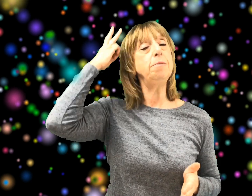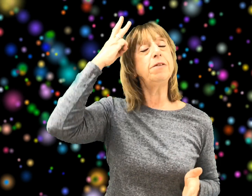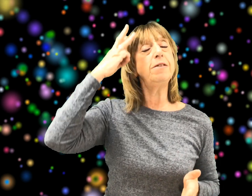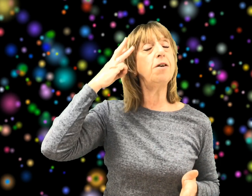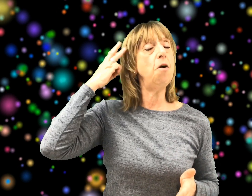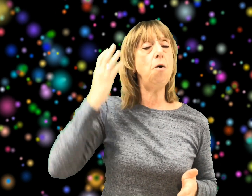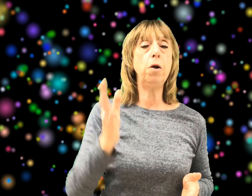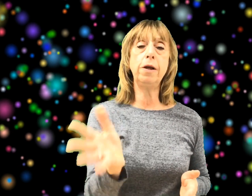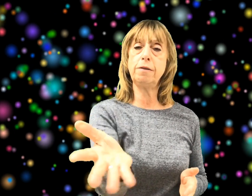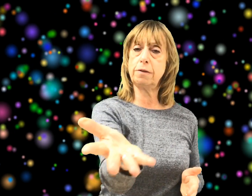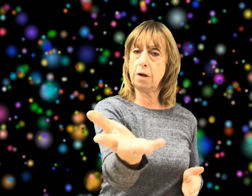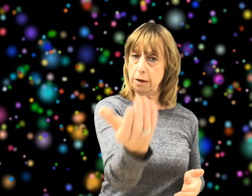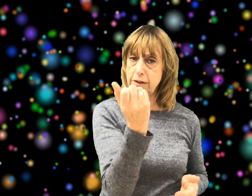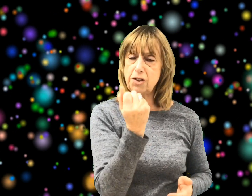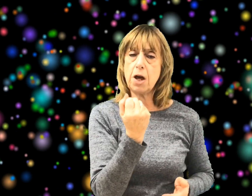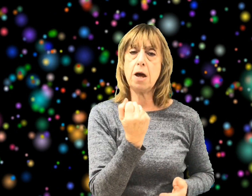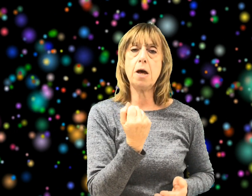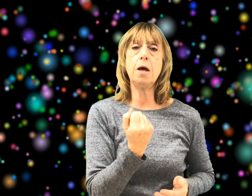is all it's gonna take.